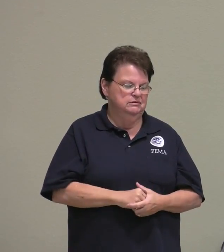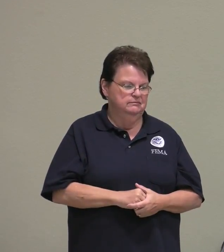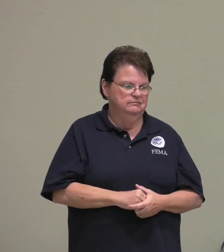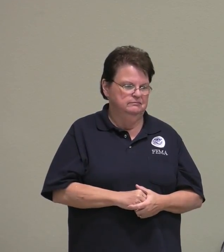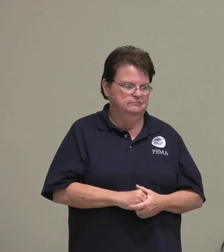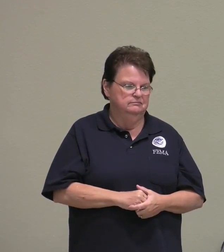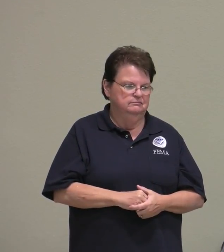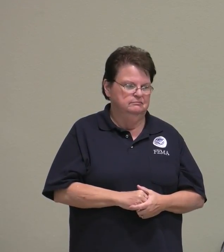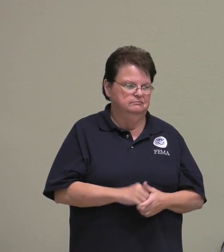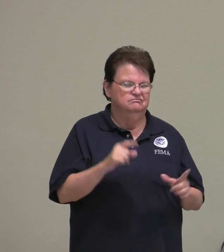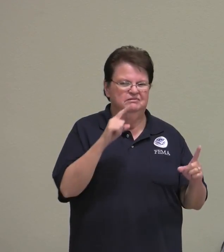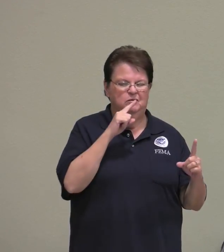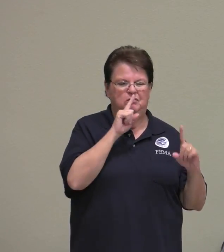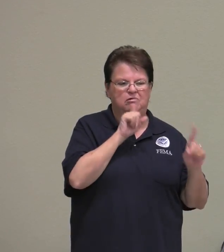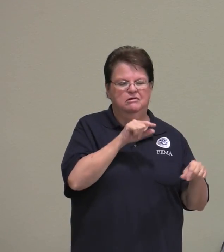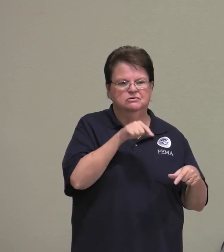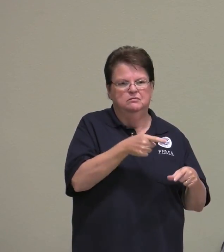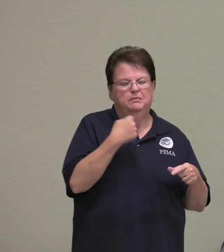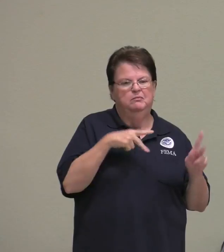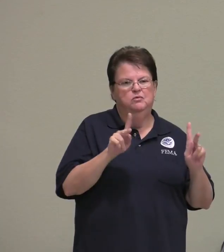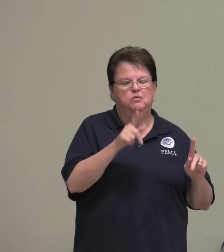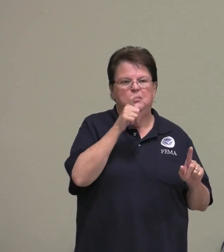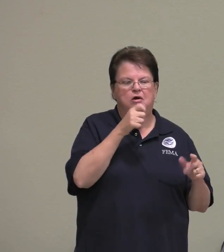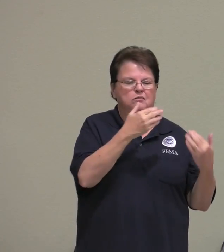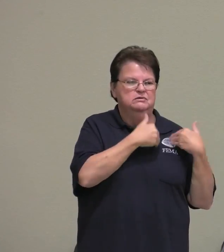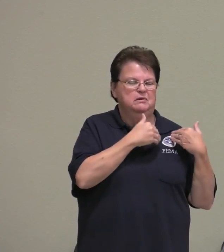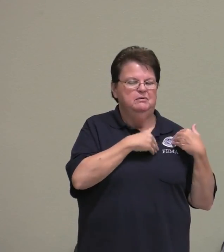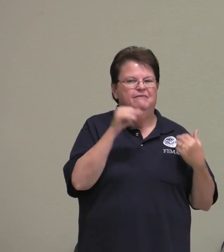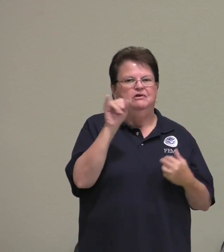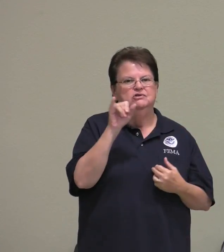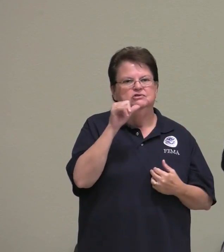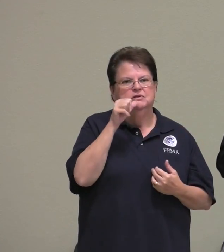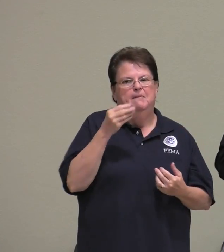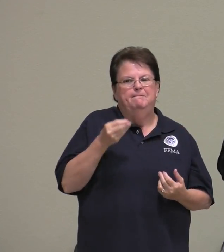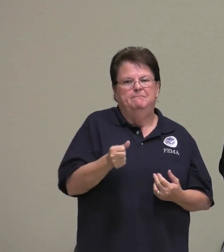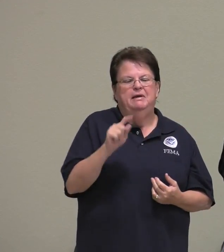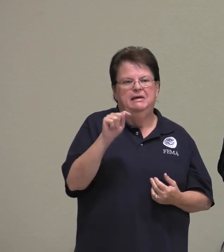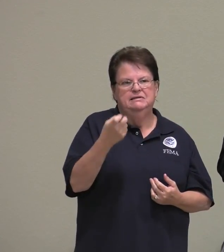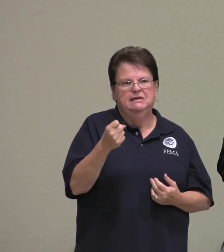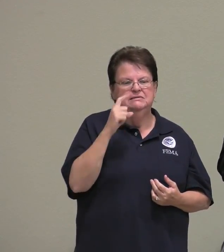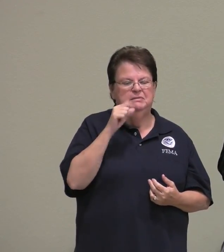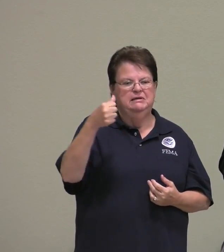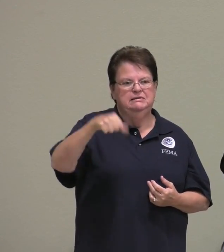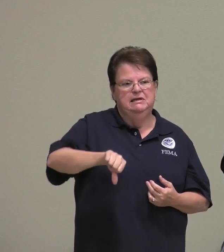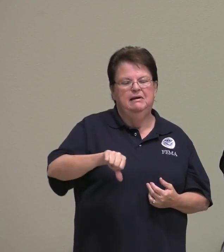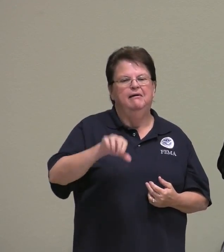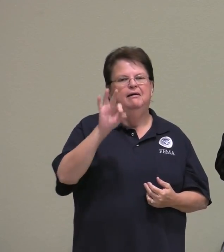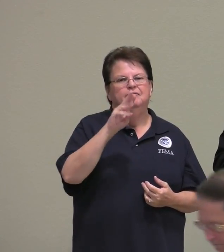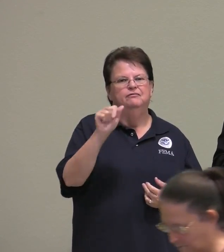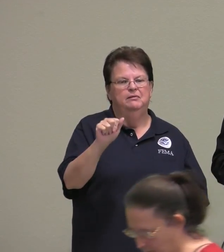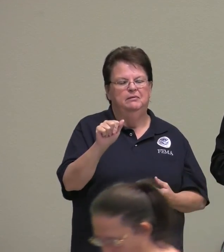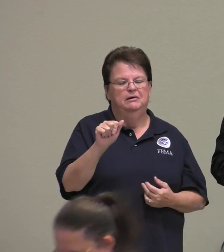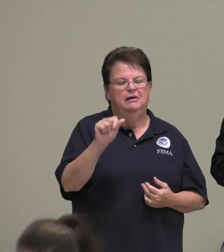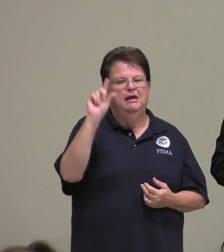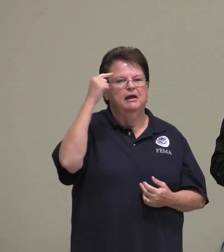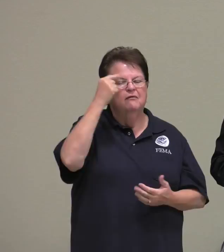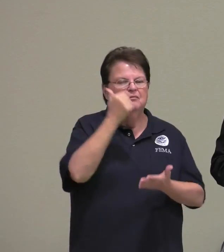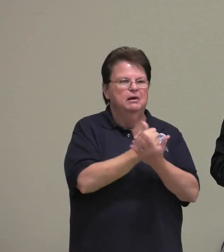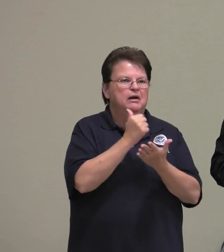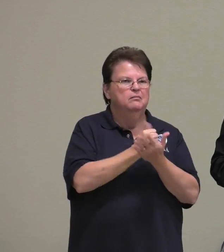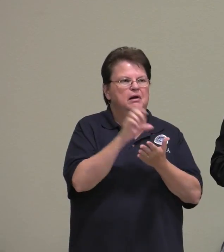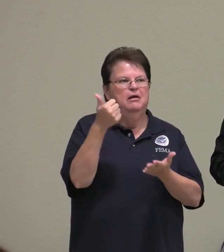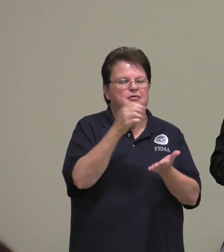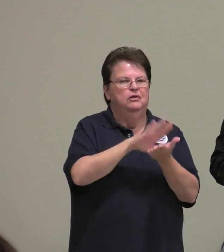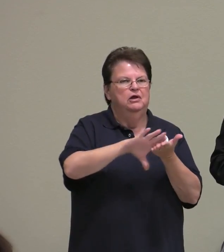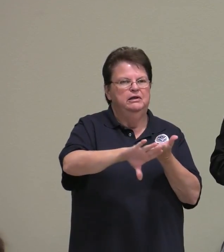And that really talked to this one why are people who are responsible and have insurance paid taxes being denied FEMA and government help other